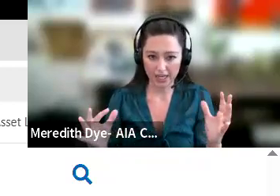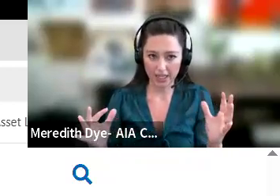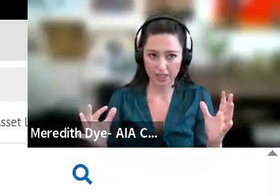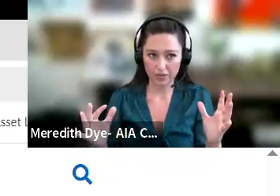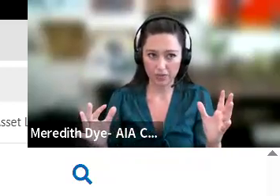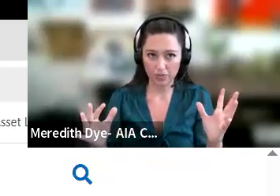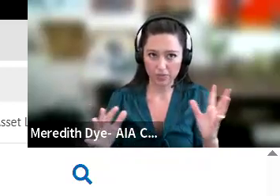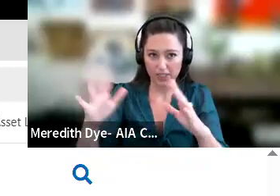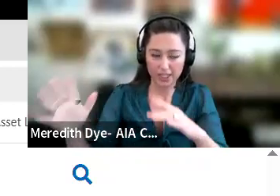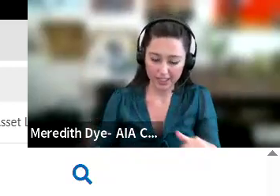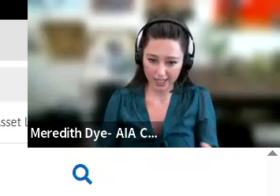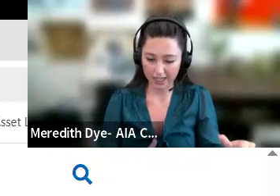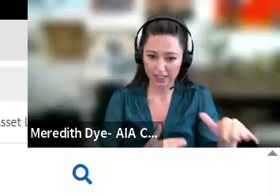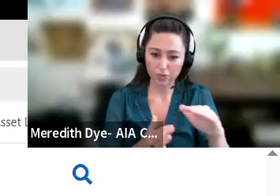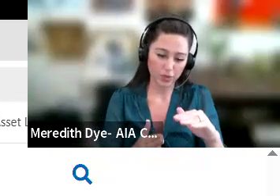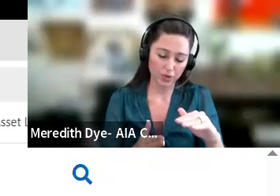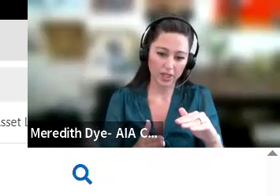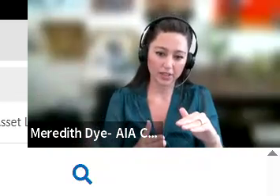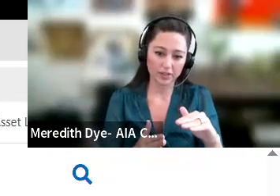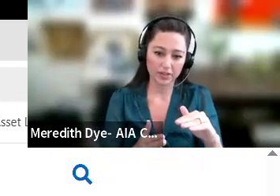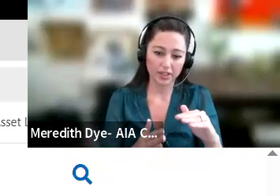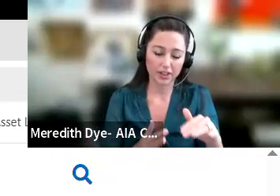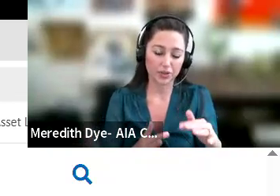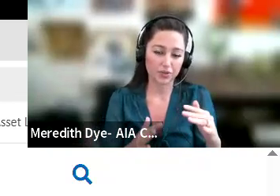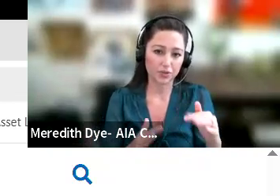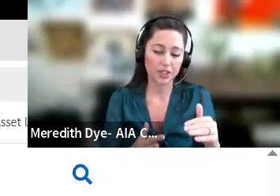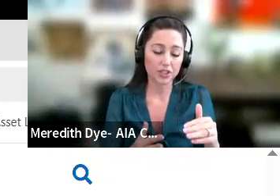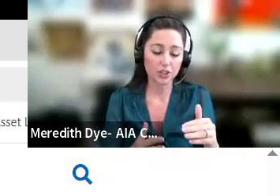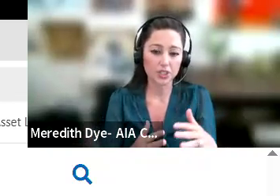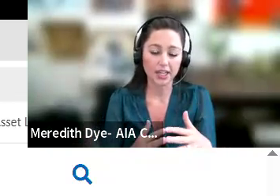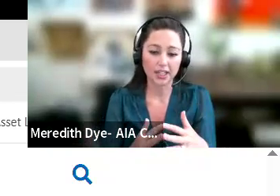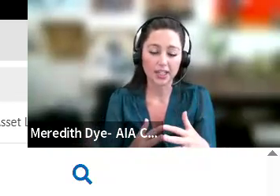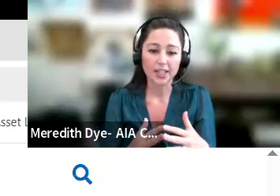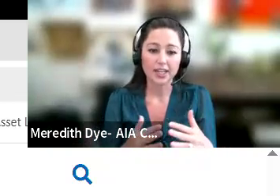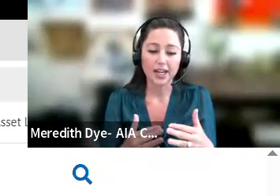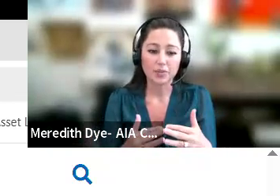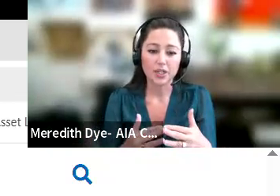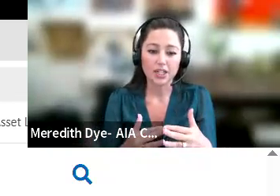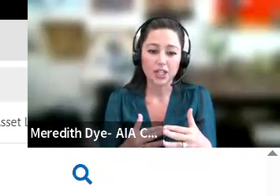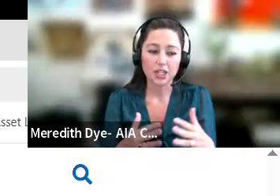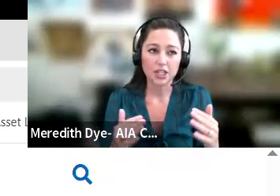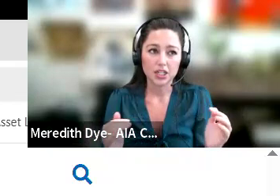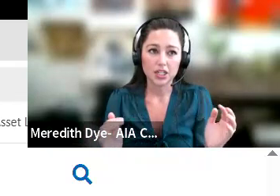But to kind of tie in with what Nando and Indira were saying,